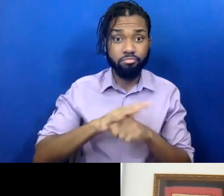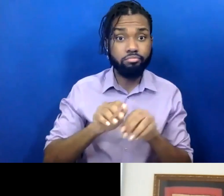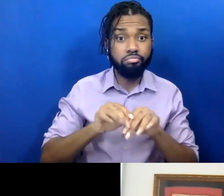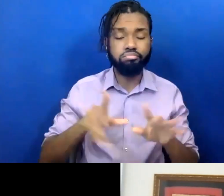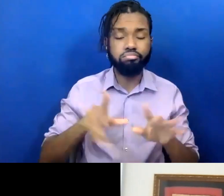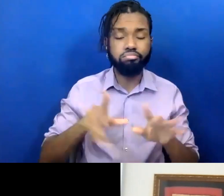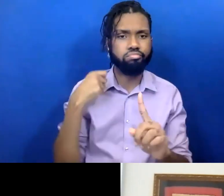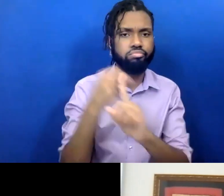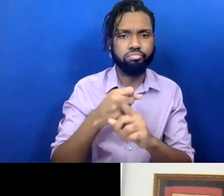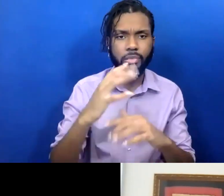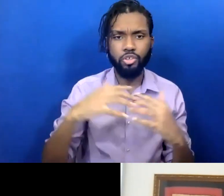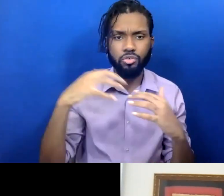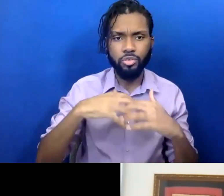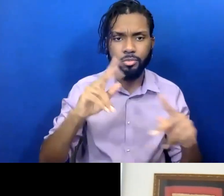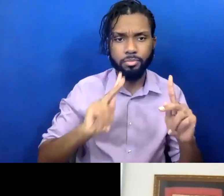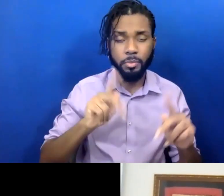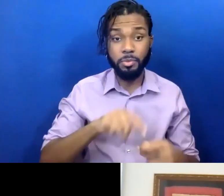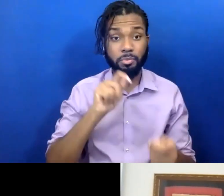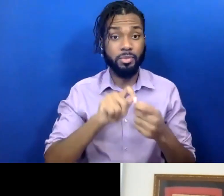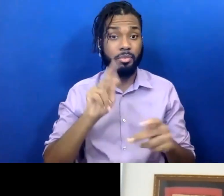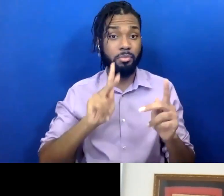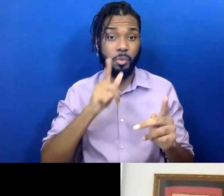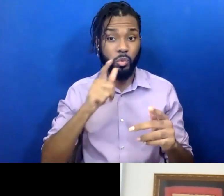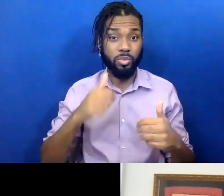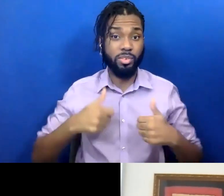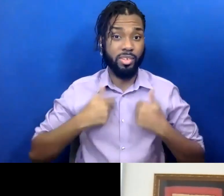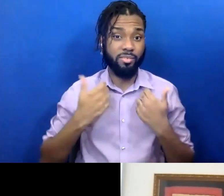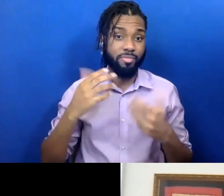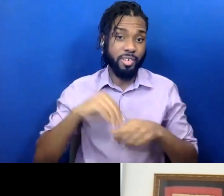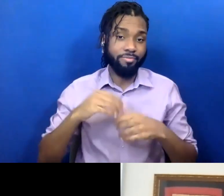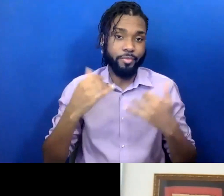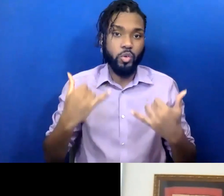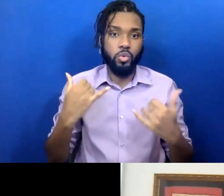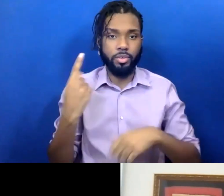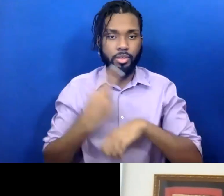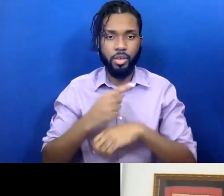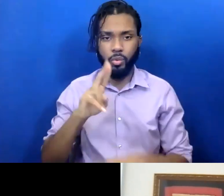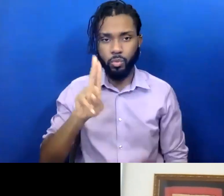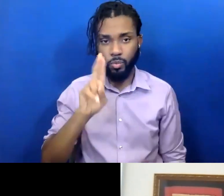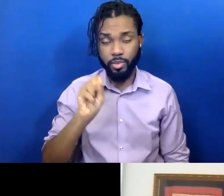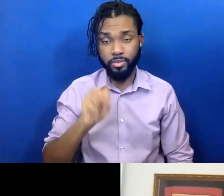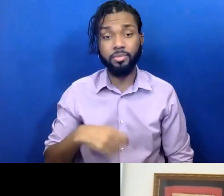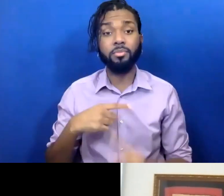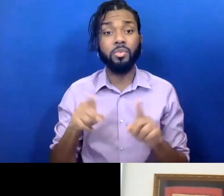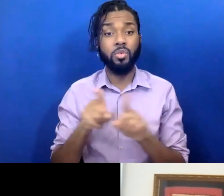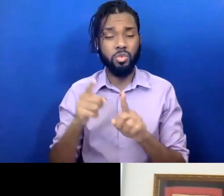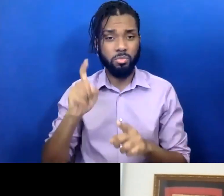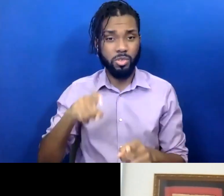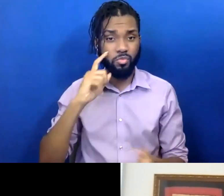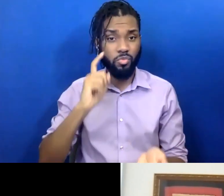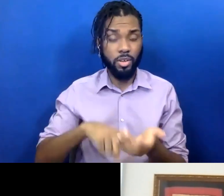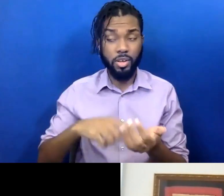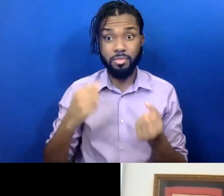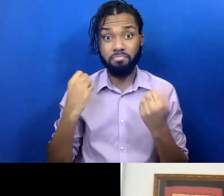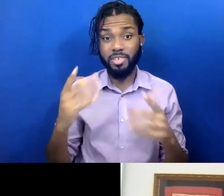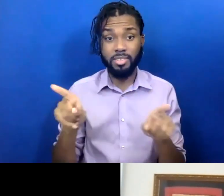Indigenous populations, particularly those that are in the present day United States. We need to recognize that the same issues, or many of the same issues